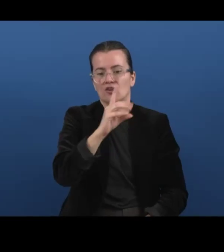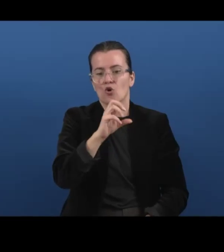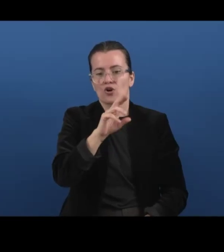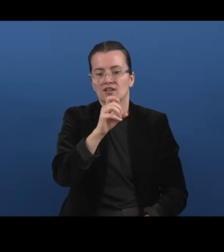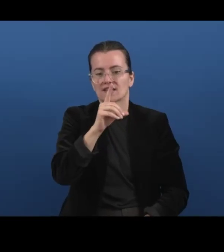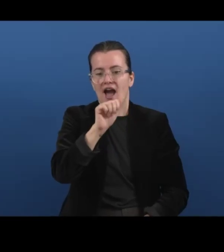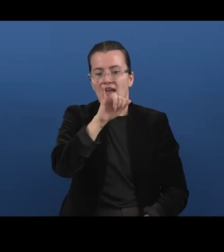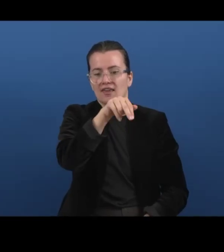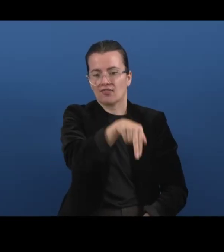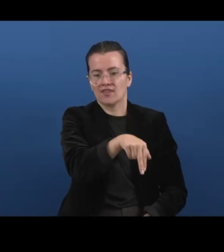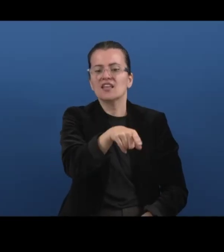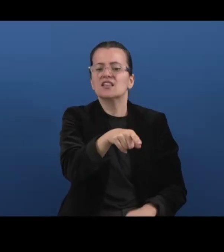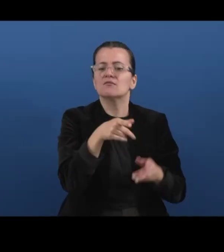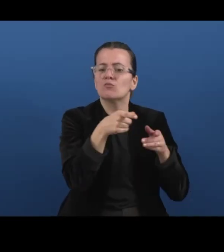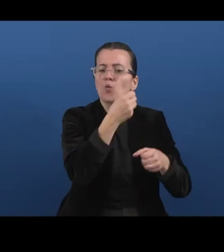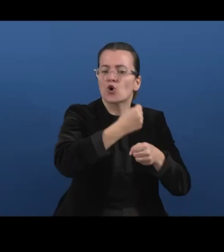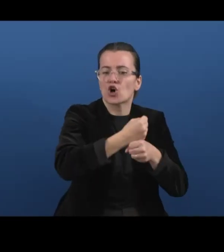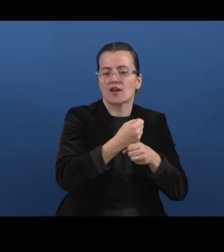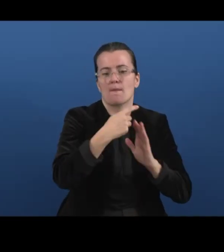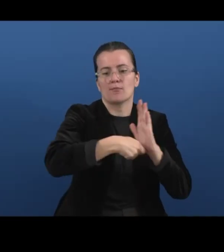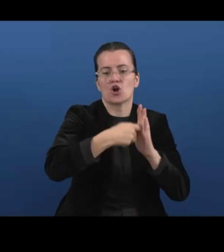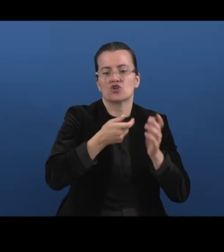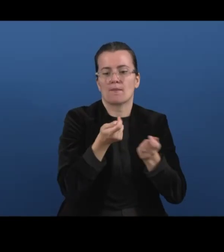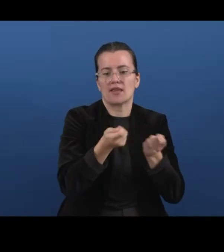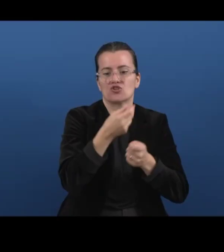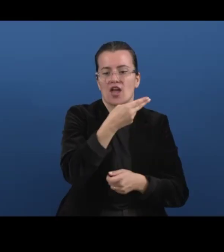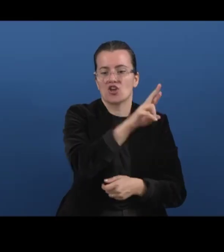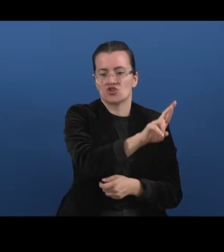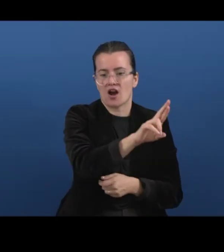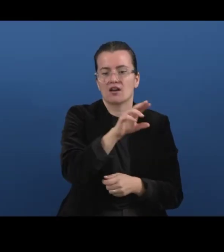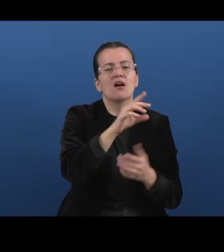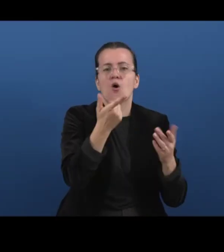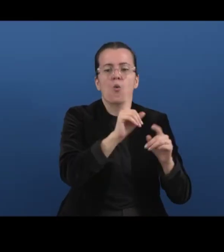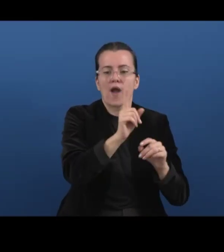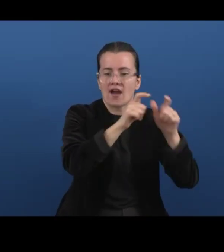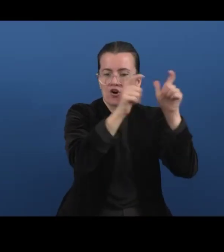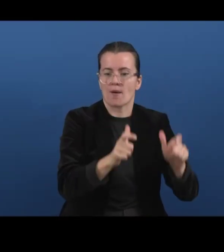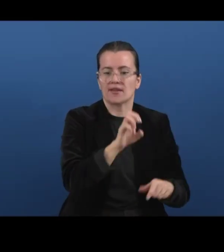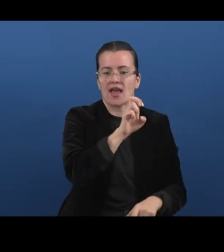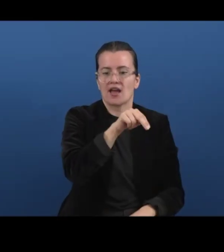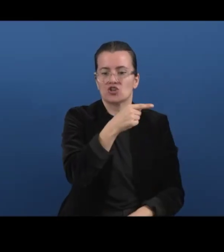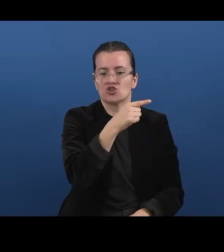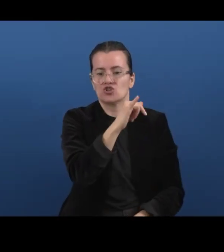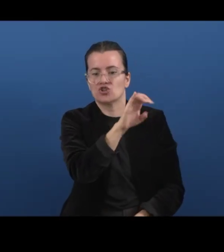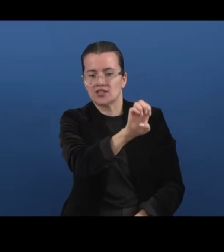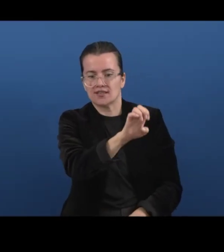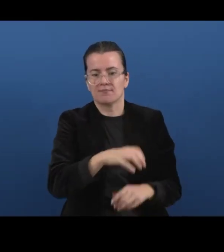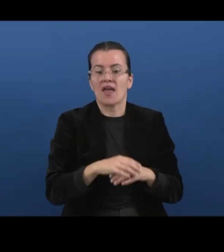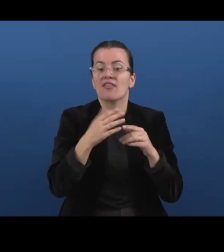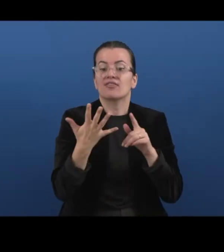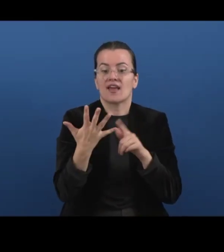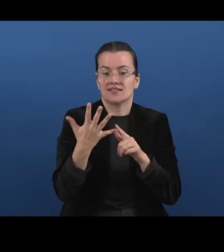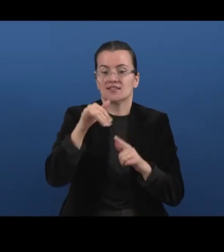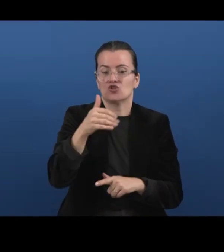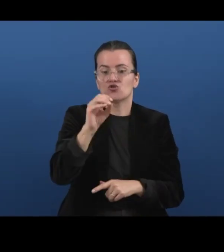Balustre d'Ernaville, Engagement and Social Innovation Director, L'Oréal. All of these companies are, of course, members of the ILO Global